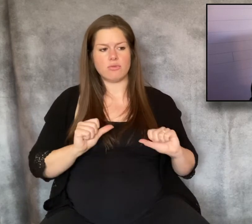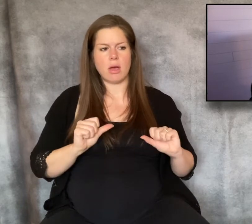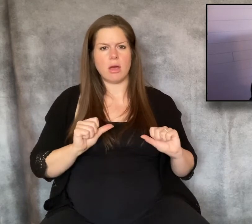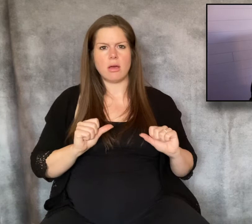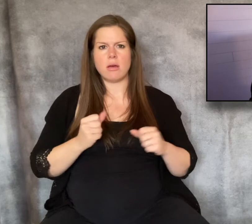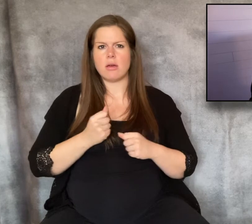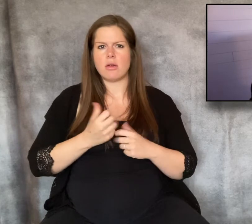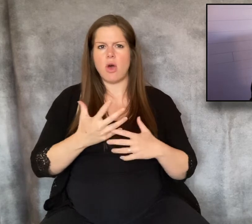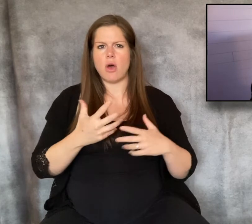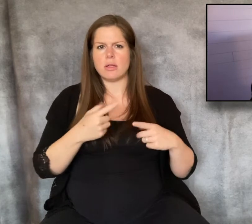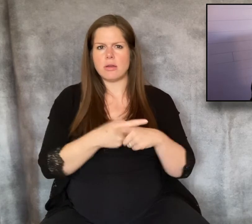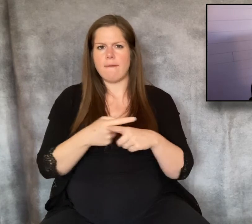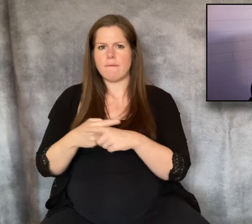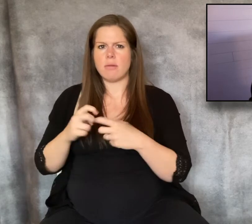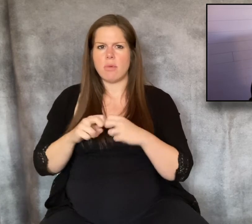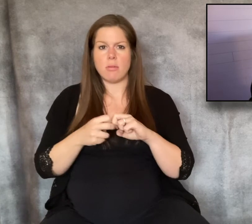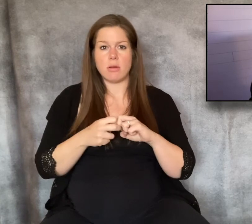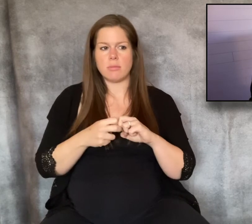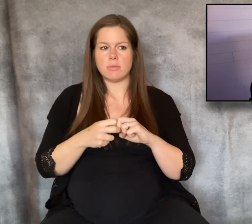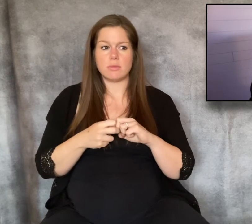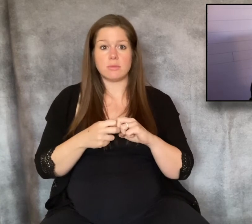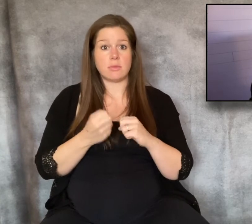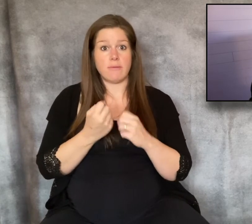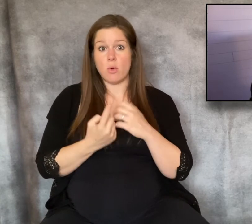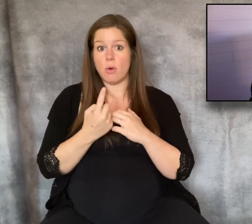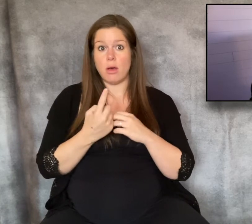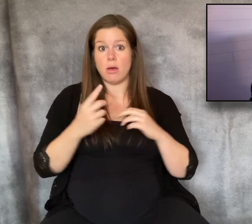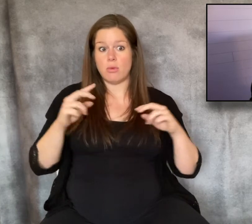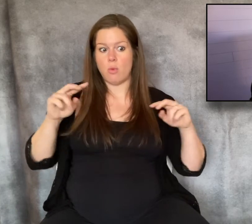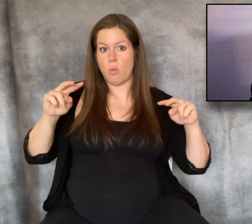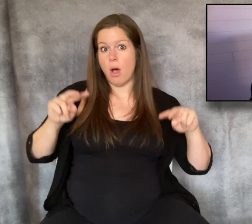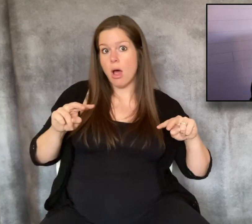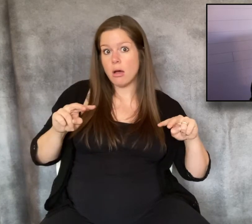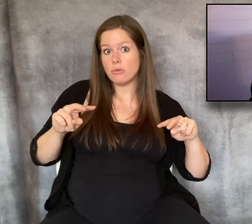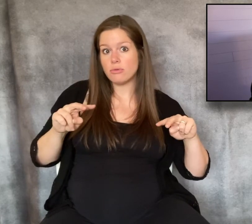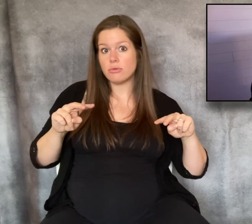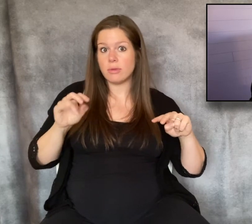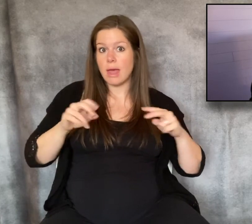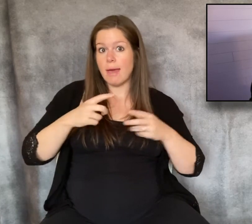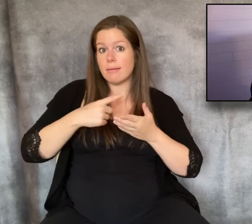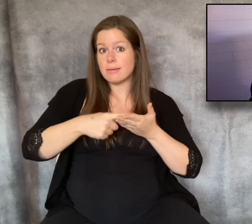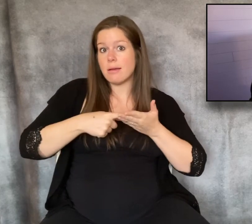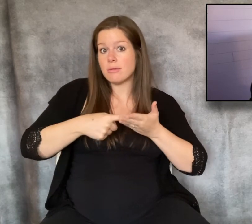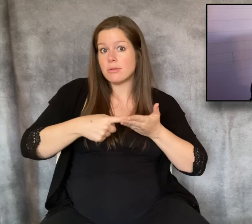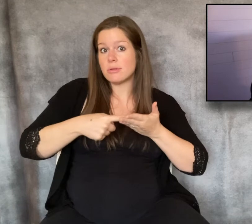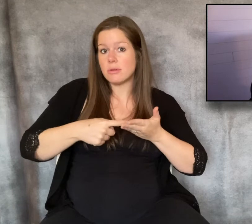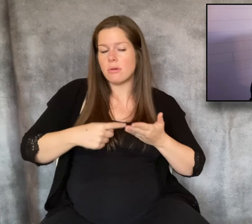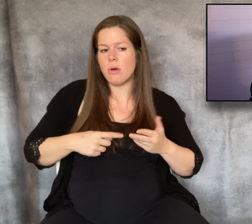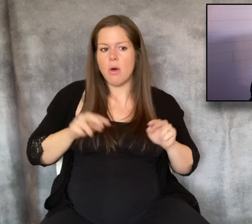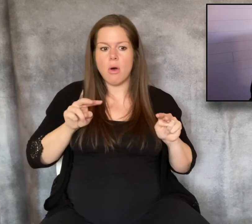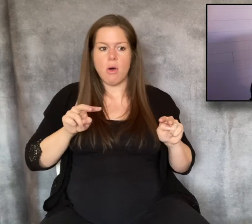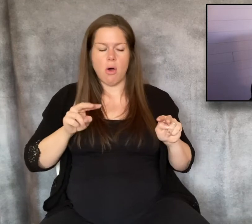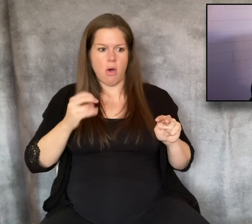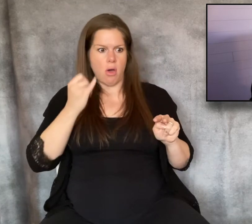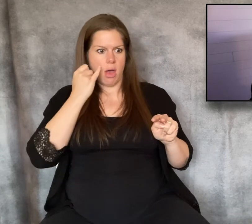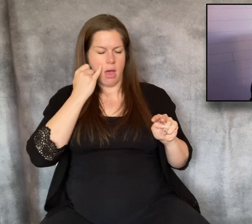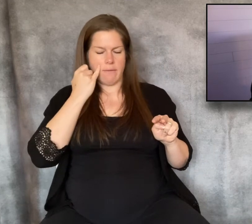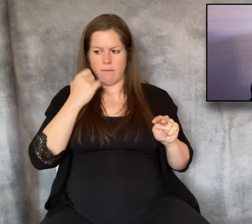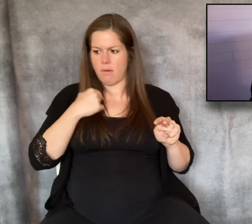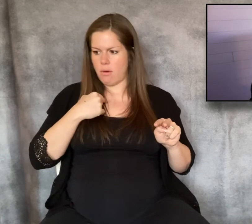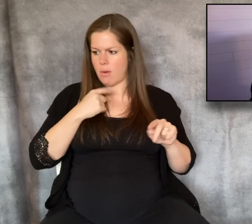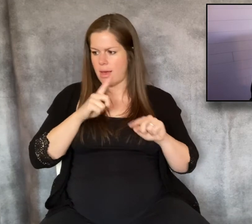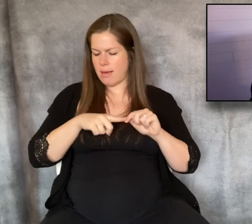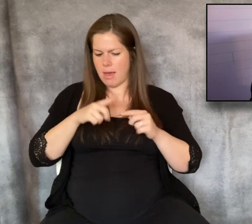the people who were following him. Because people have opinions, and if you hear Jesus saying you shouldn't divorce, perhaps you can divide